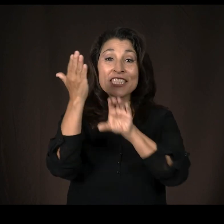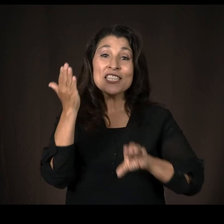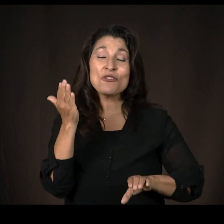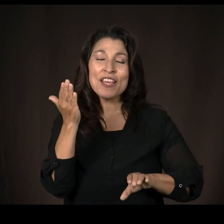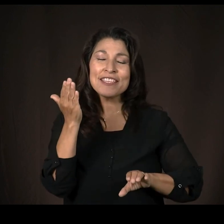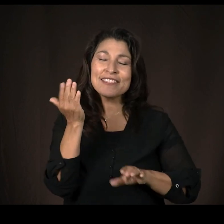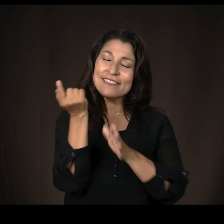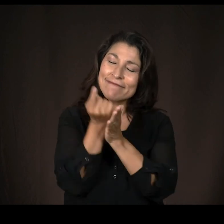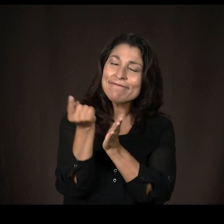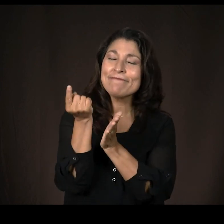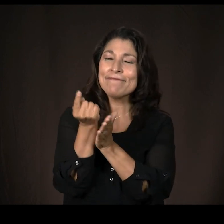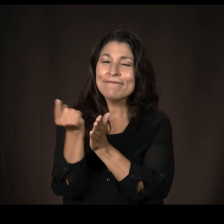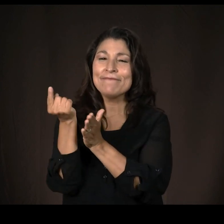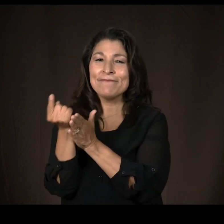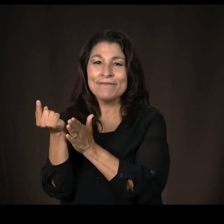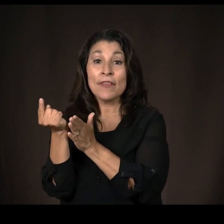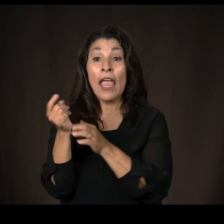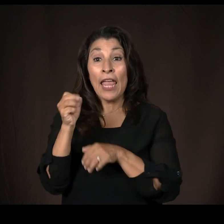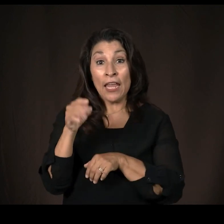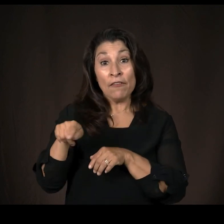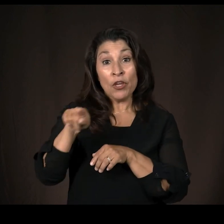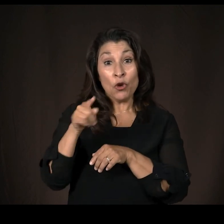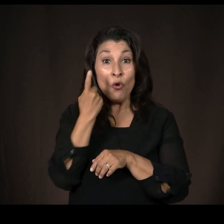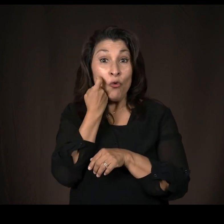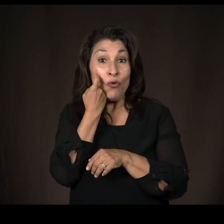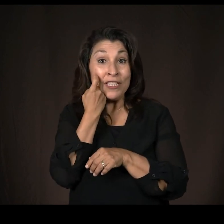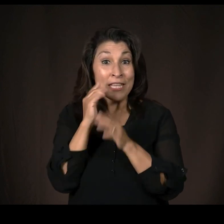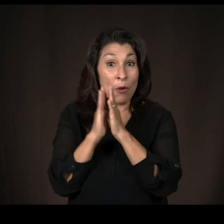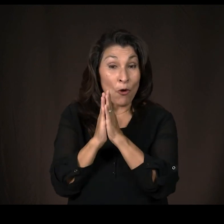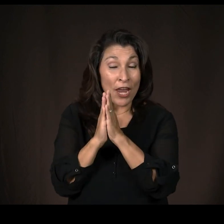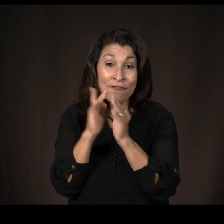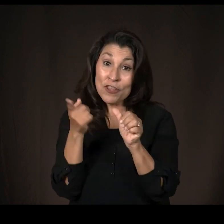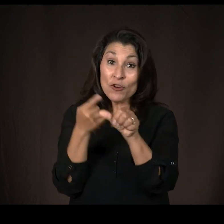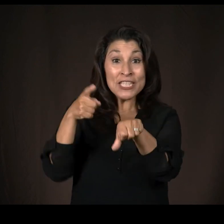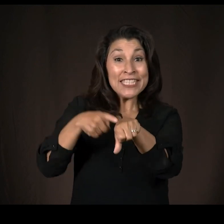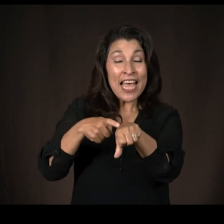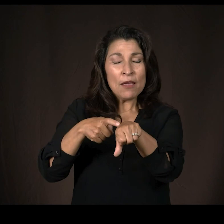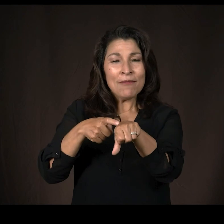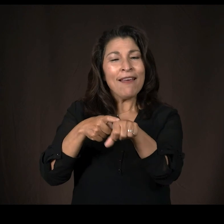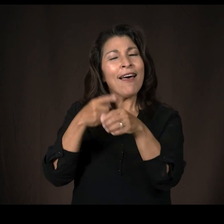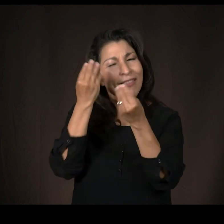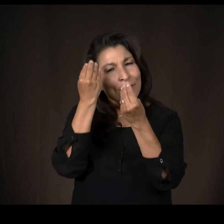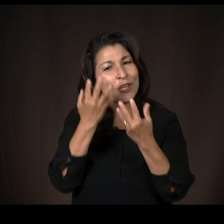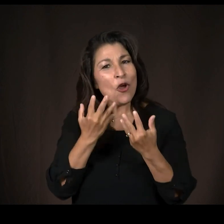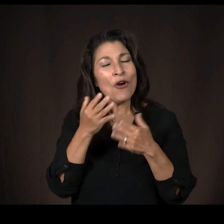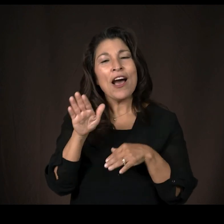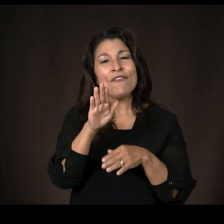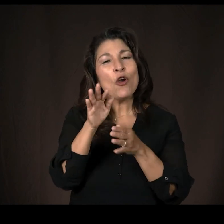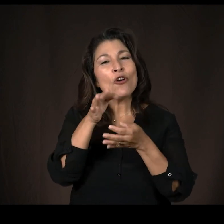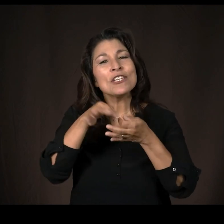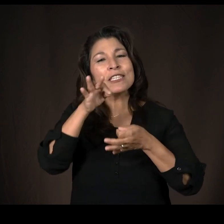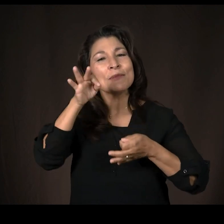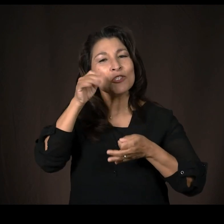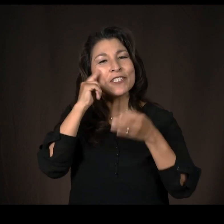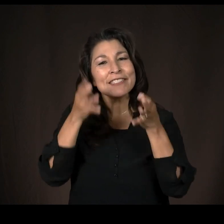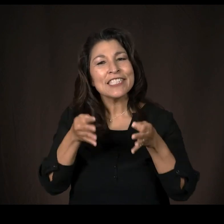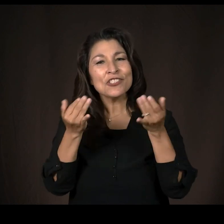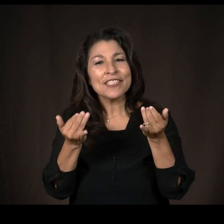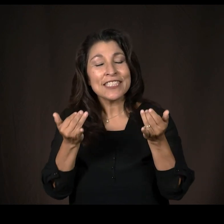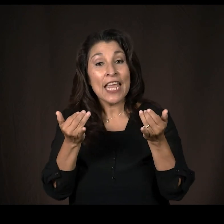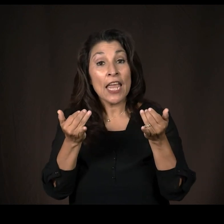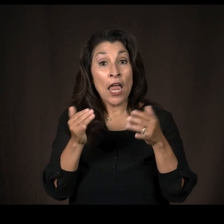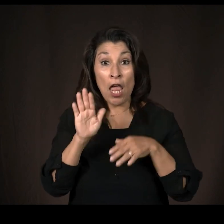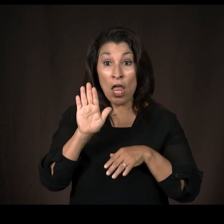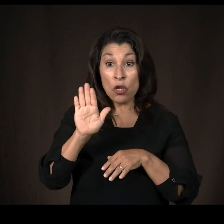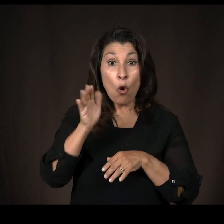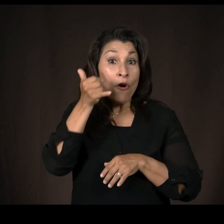Christ every single week. If you did this today for the very first time, would you tell me about your spiritual decision today?